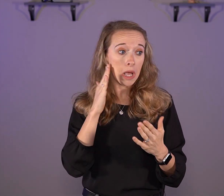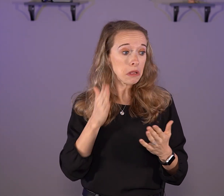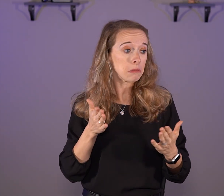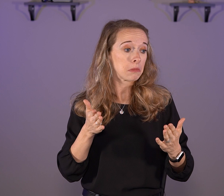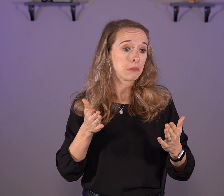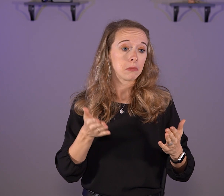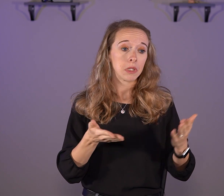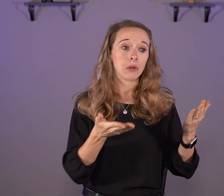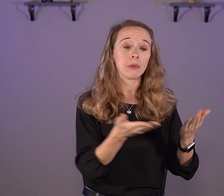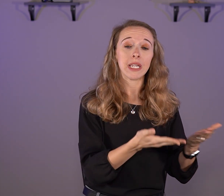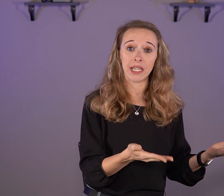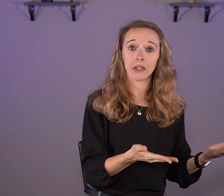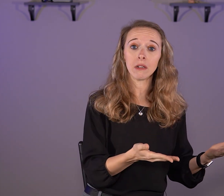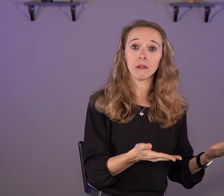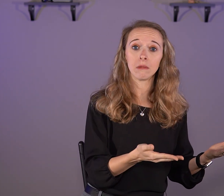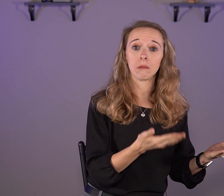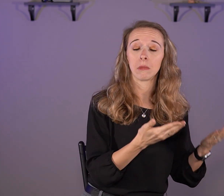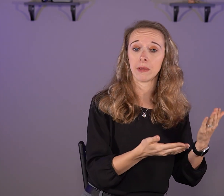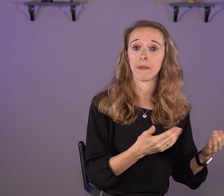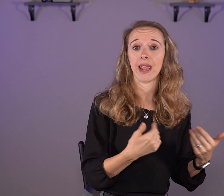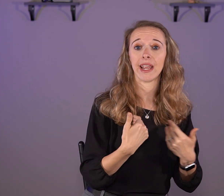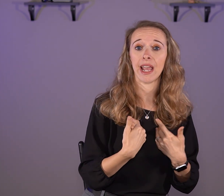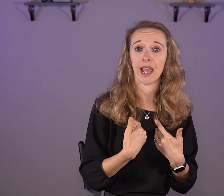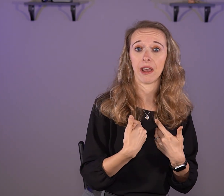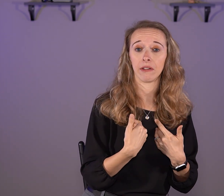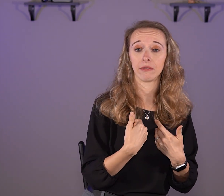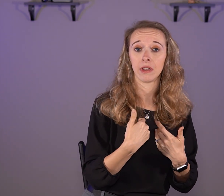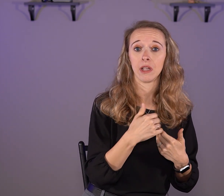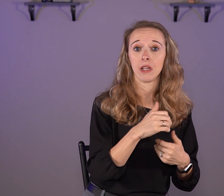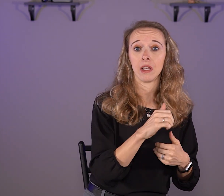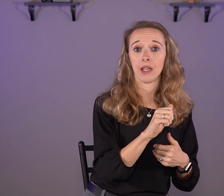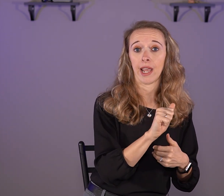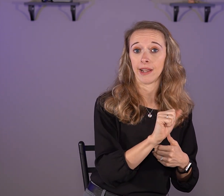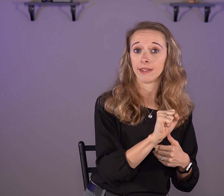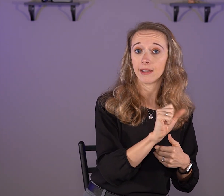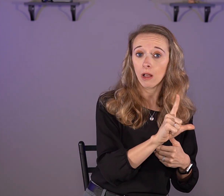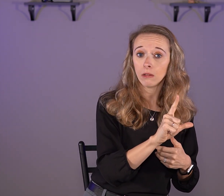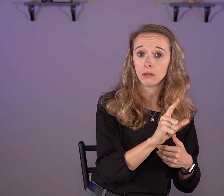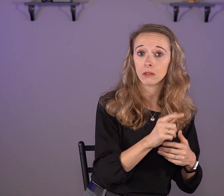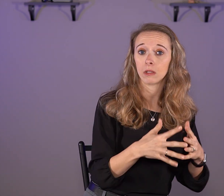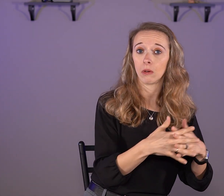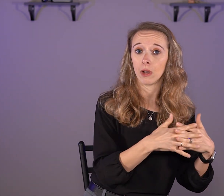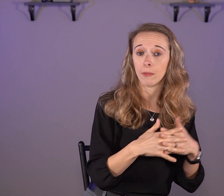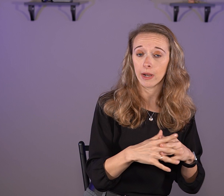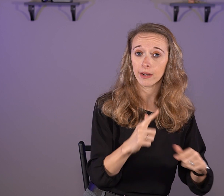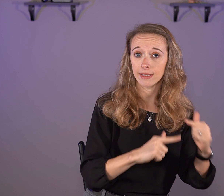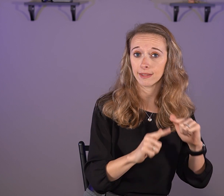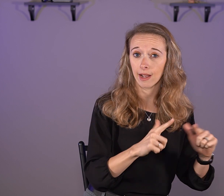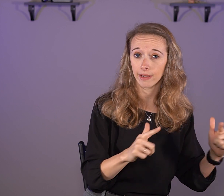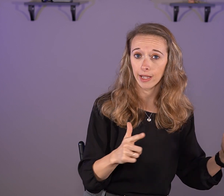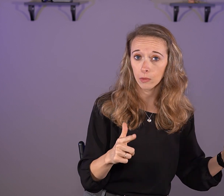Well, here we may have ASL, so American Sign